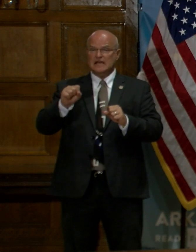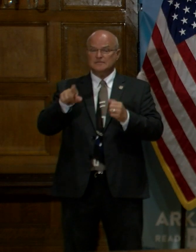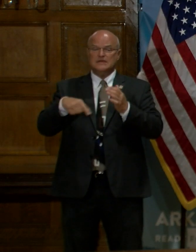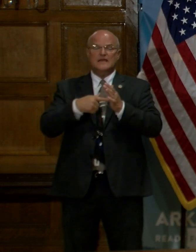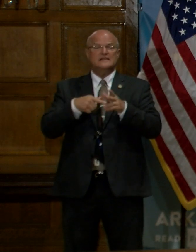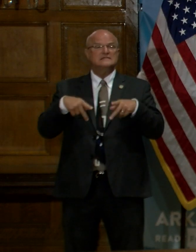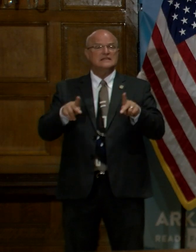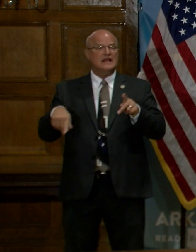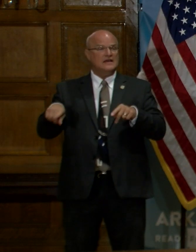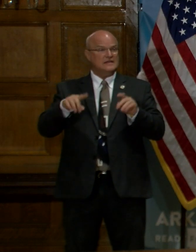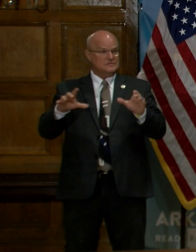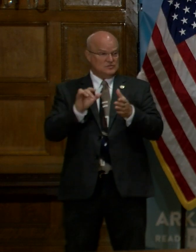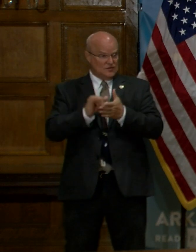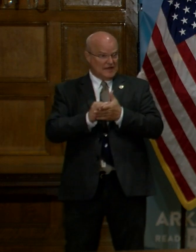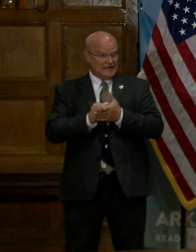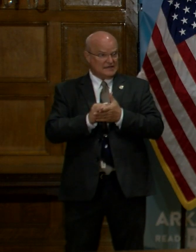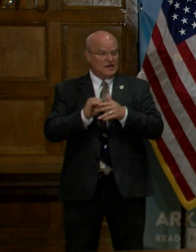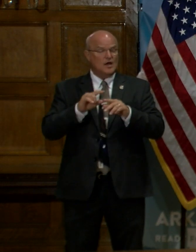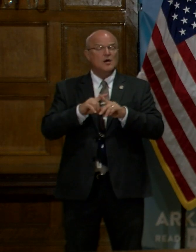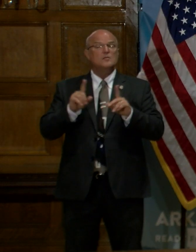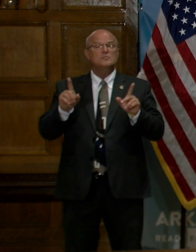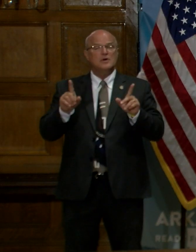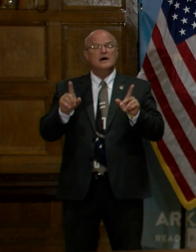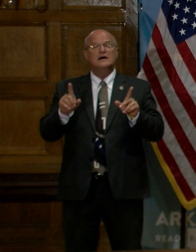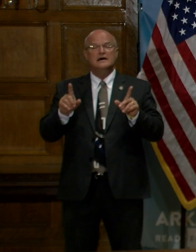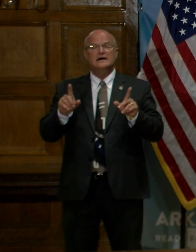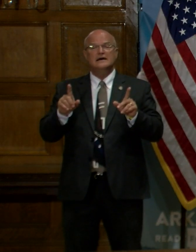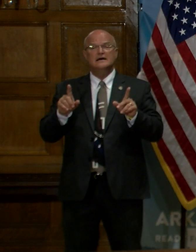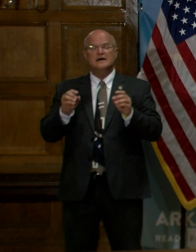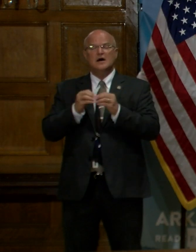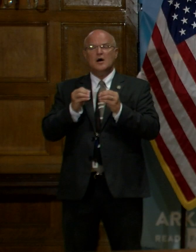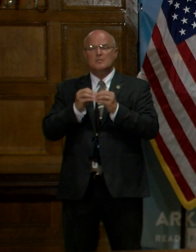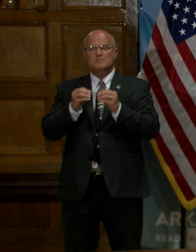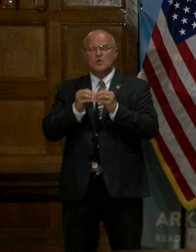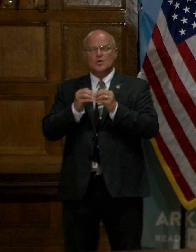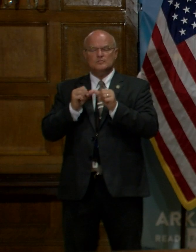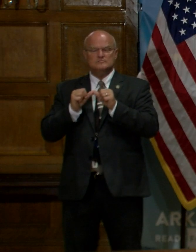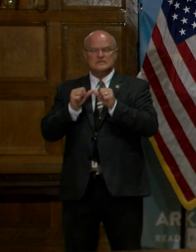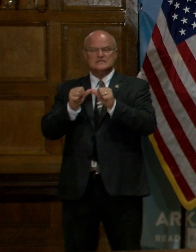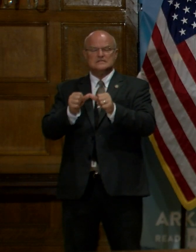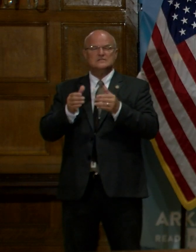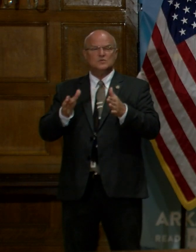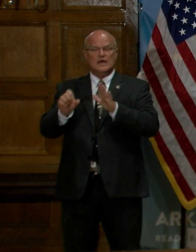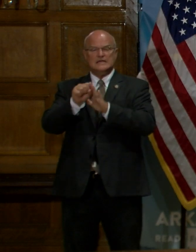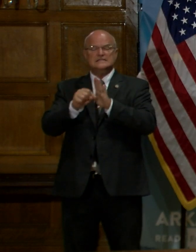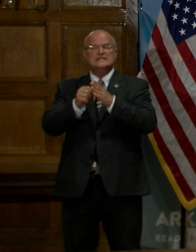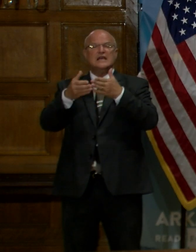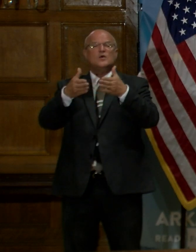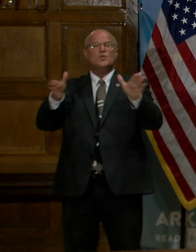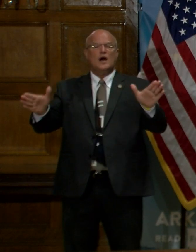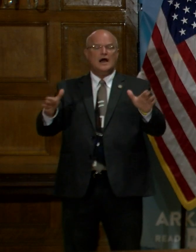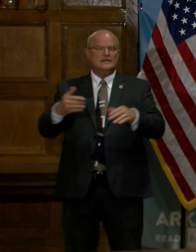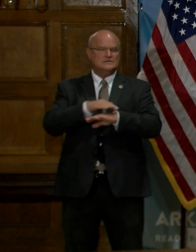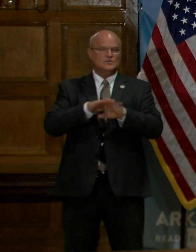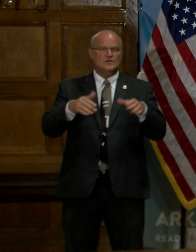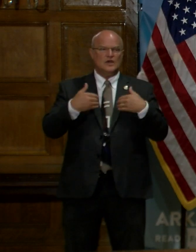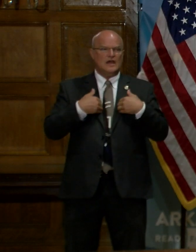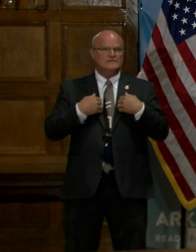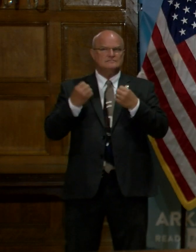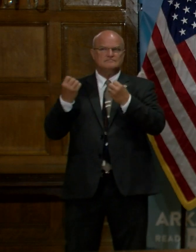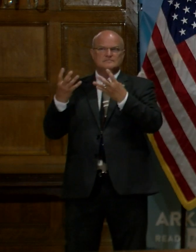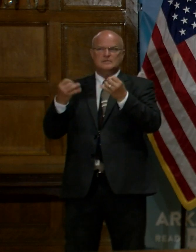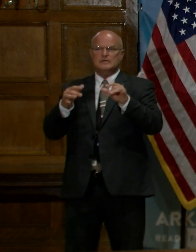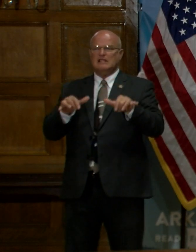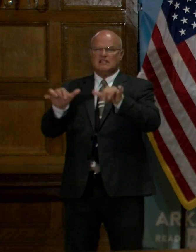and so this allows them to do that, but it's in a more consistent way statewide so that we don't have multiple